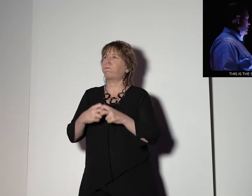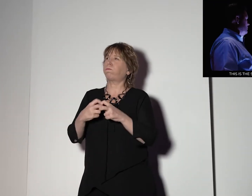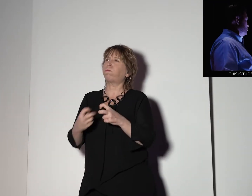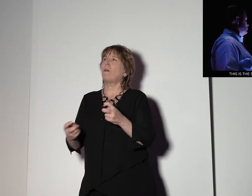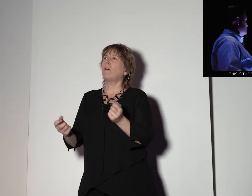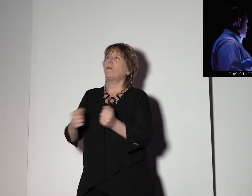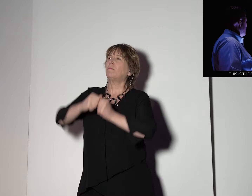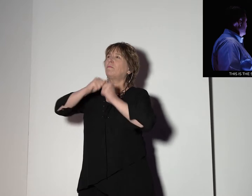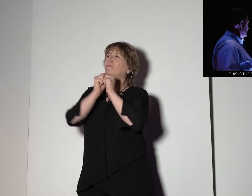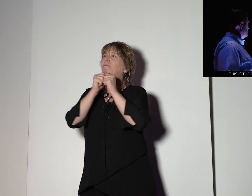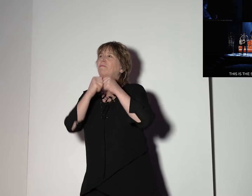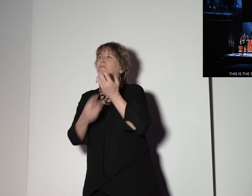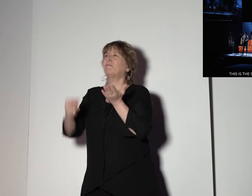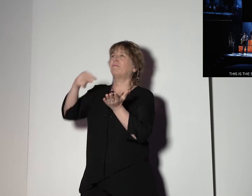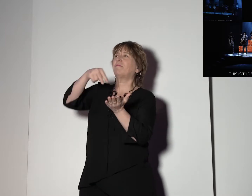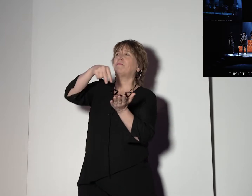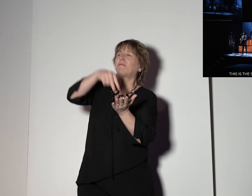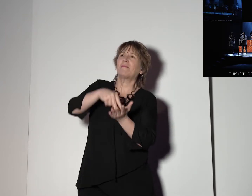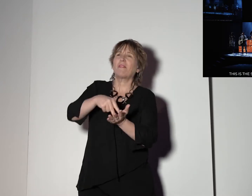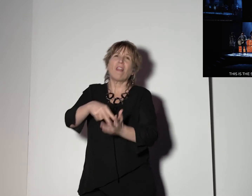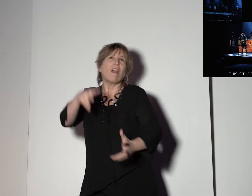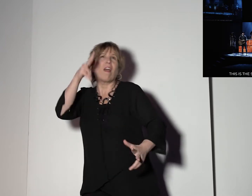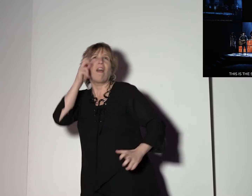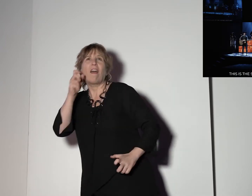of dry bones rattling.